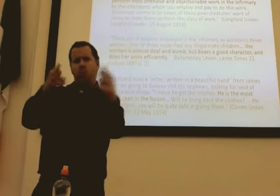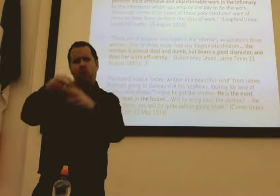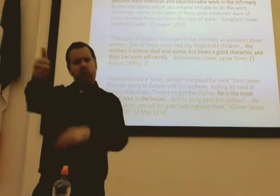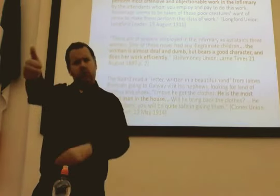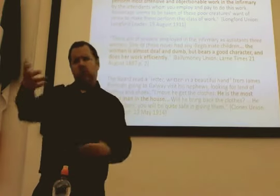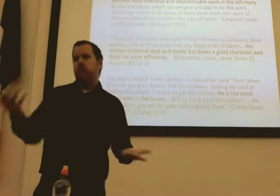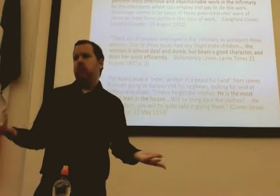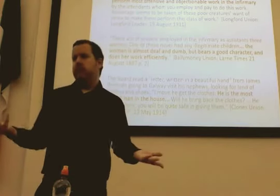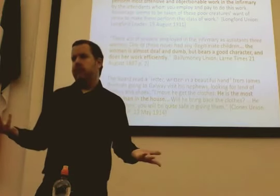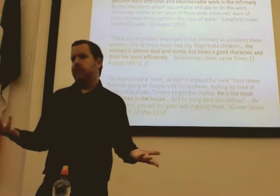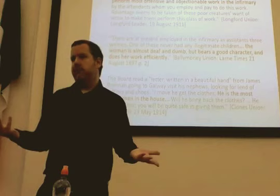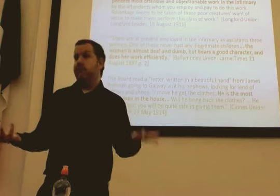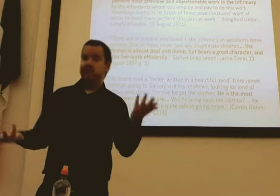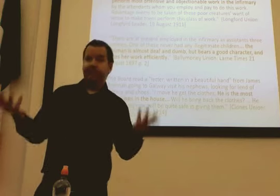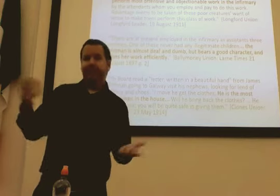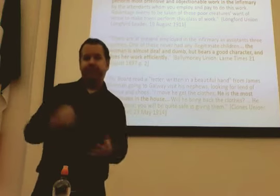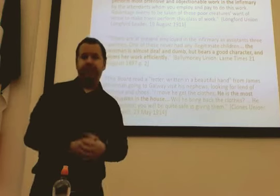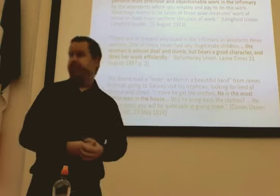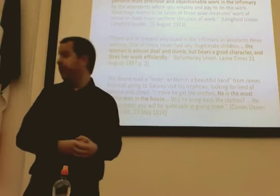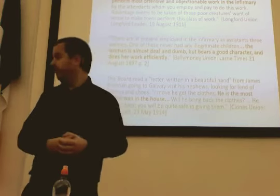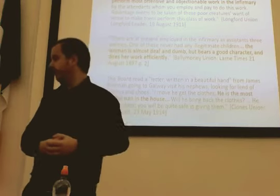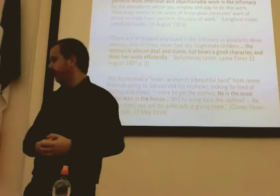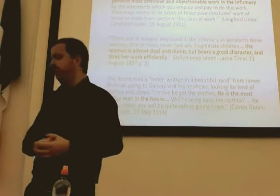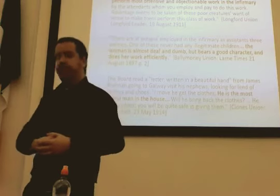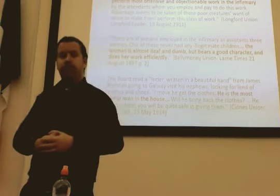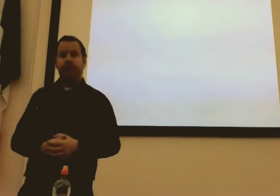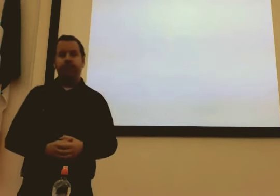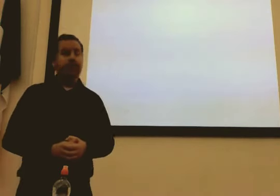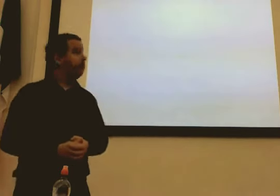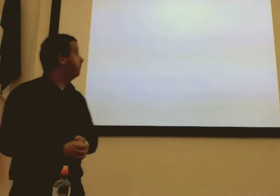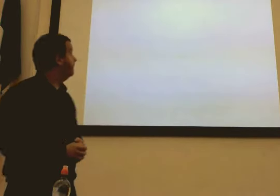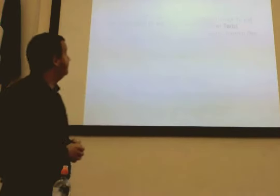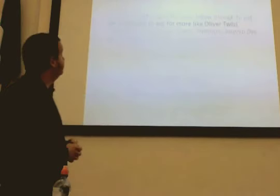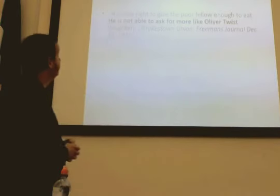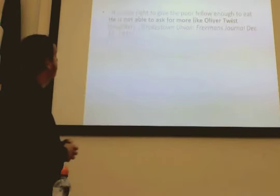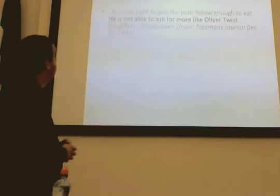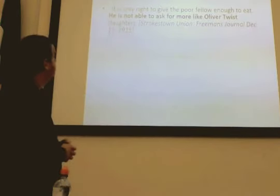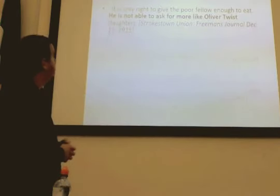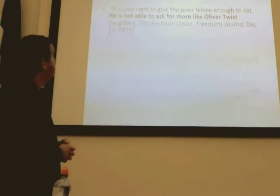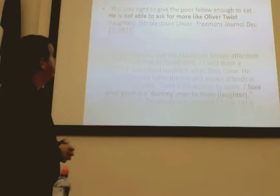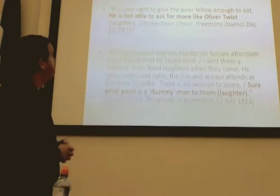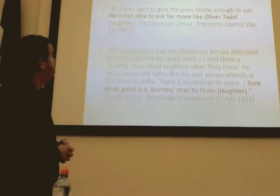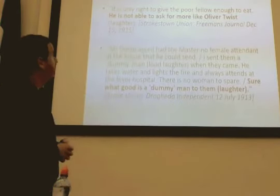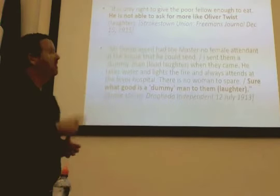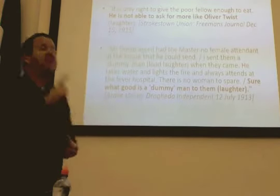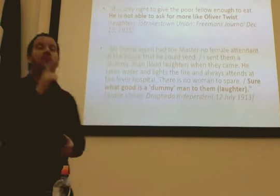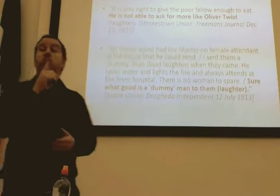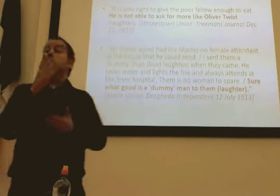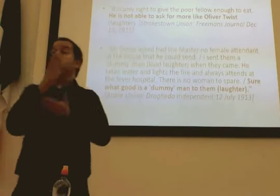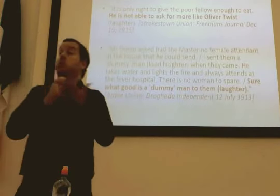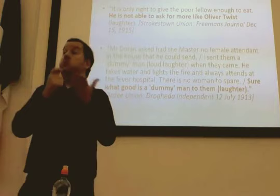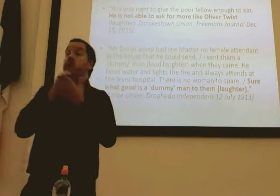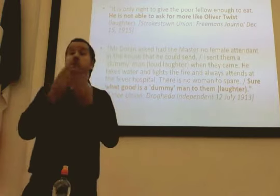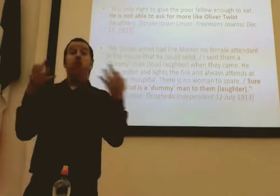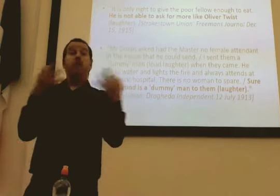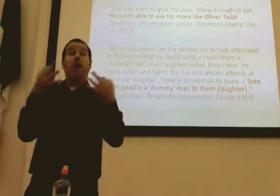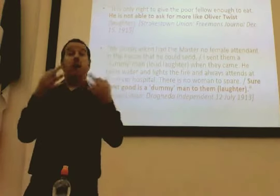they should give him new clothes because he's a very useful man and he always does good work. So there's varying decisions of the kind of